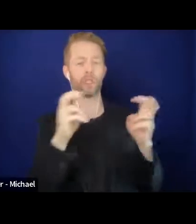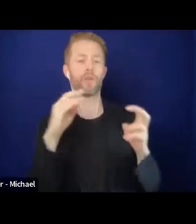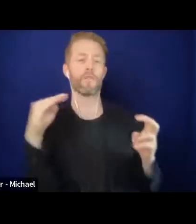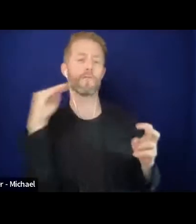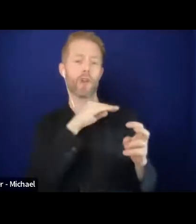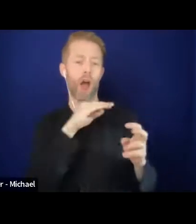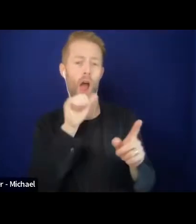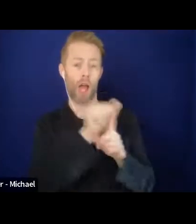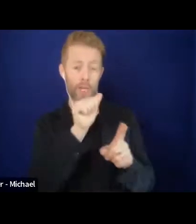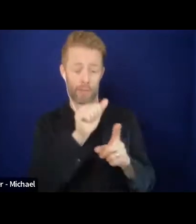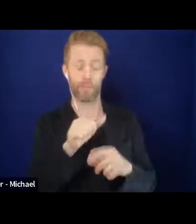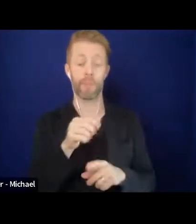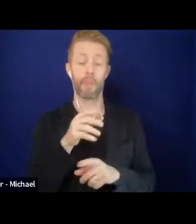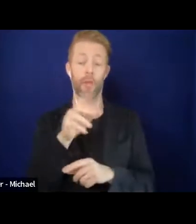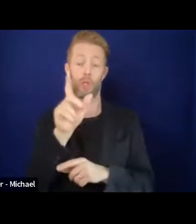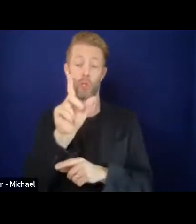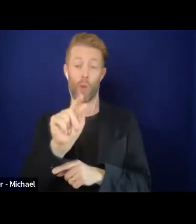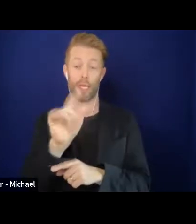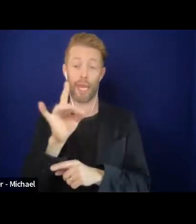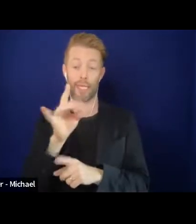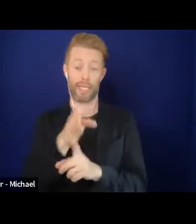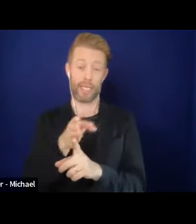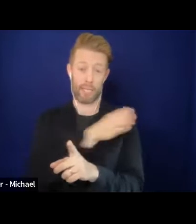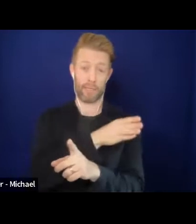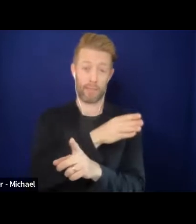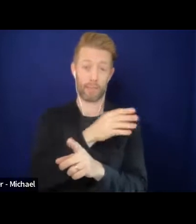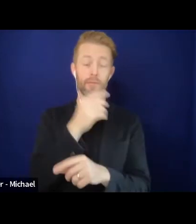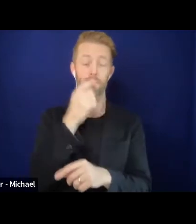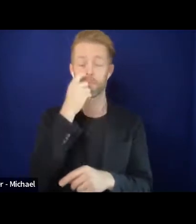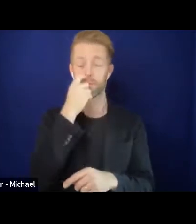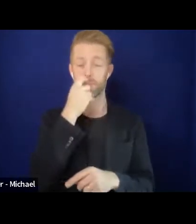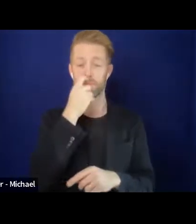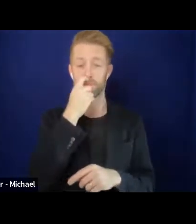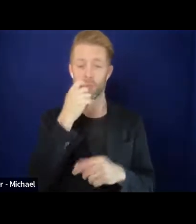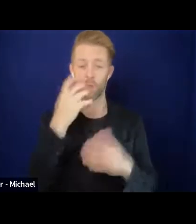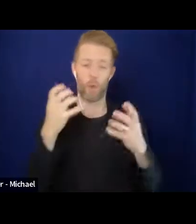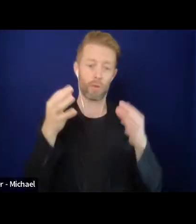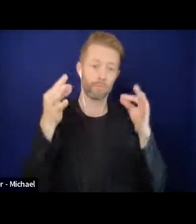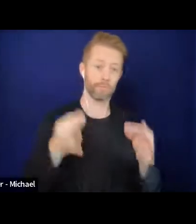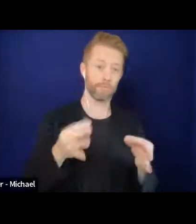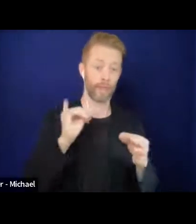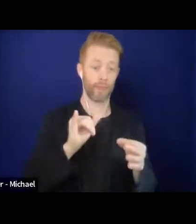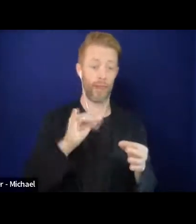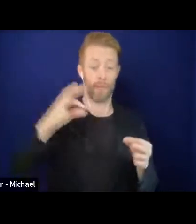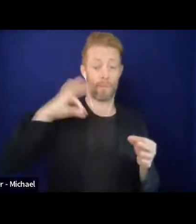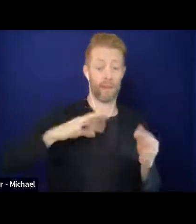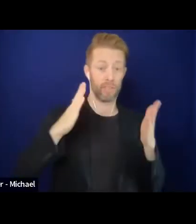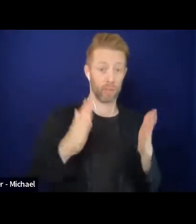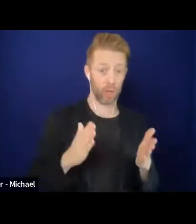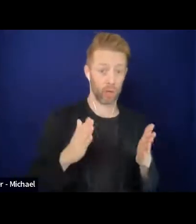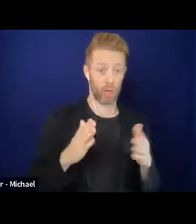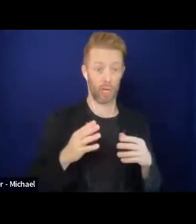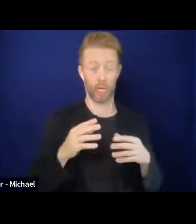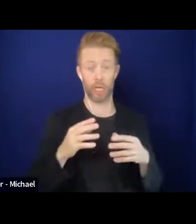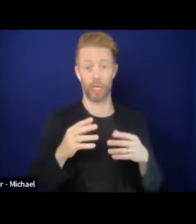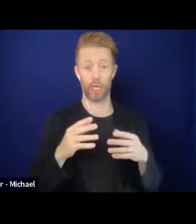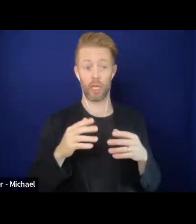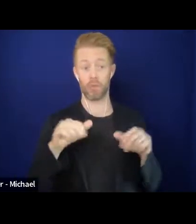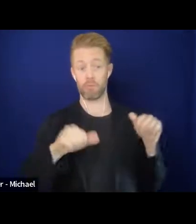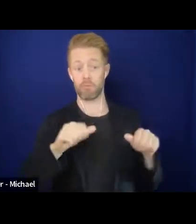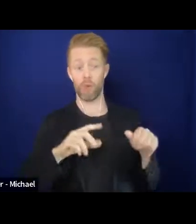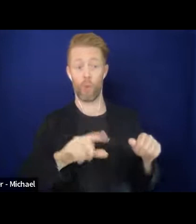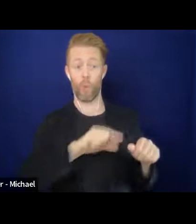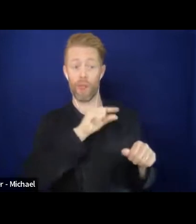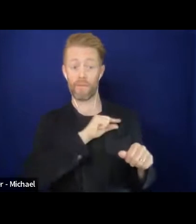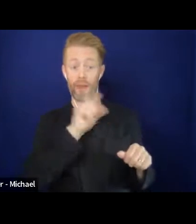2018, in terms of determining whether a beneficiary was qualified for waiver